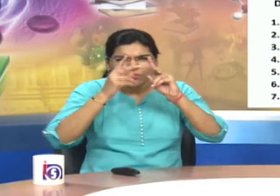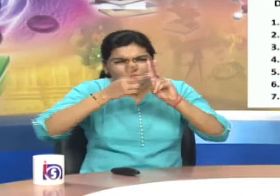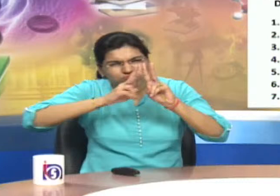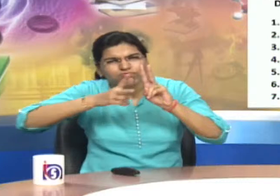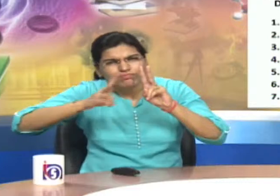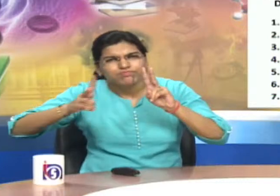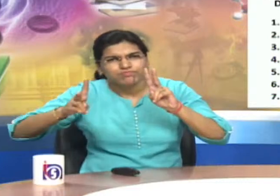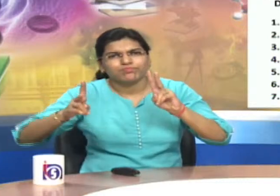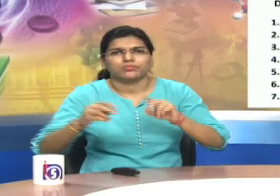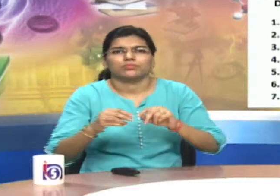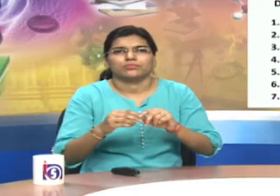the screen.